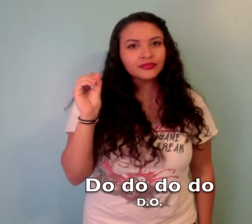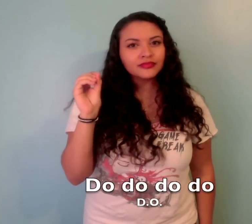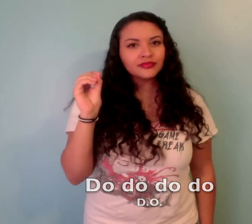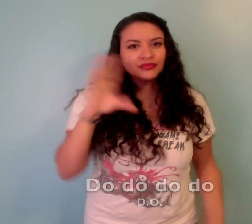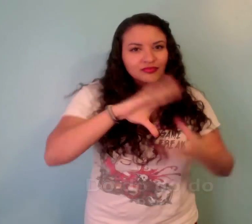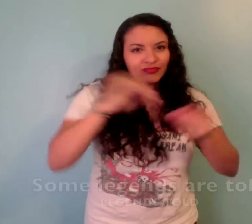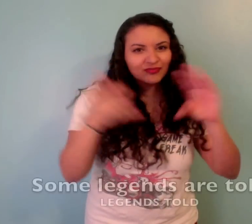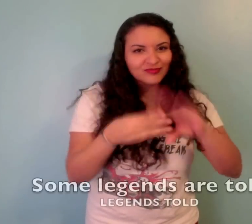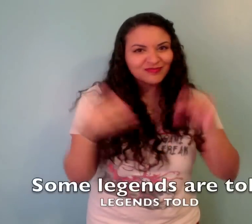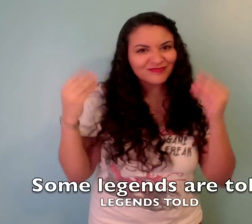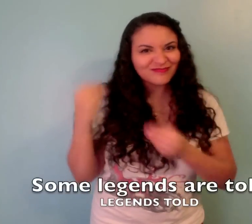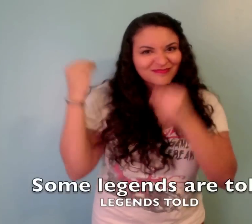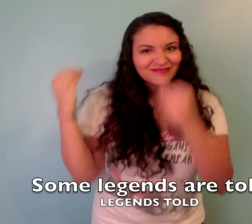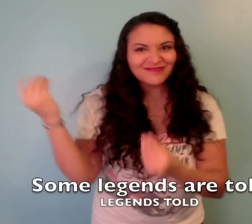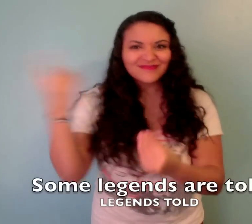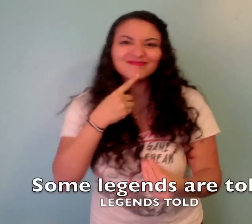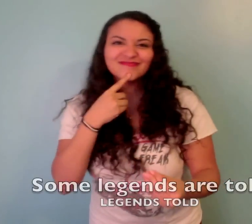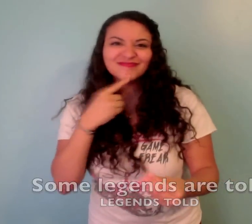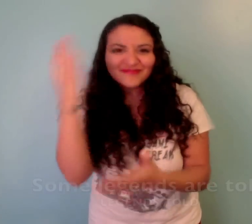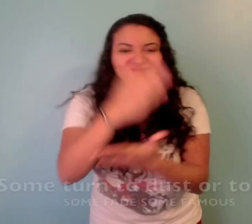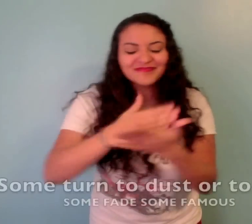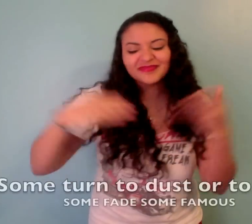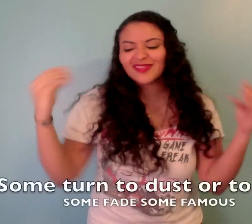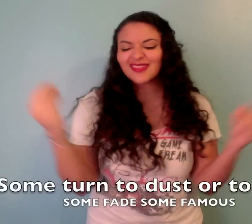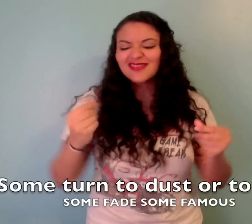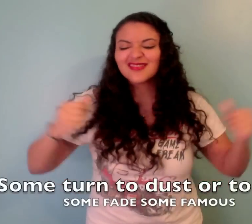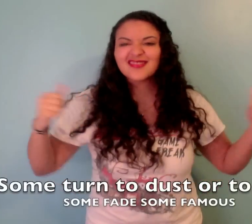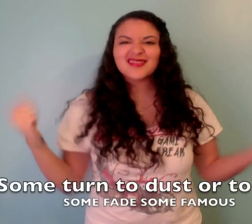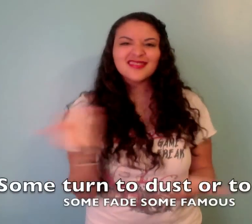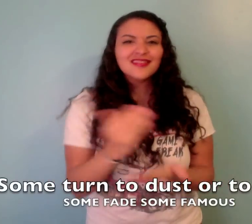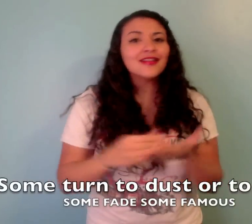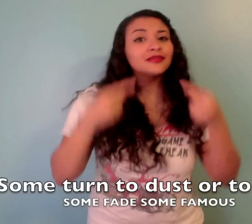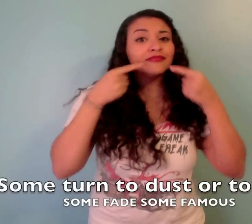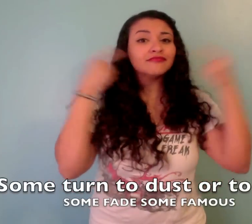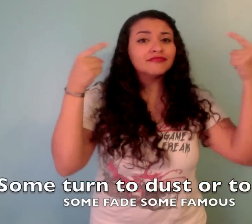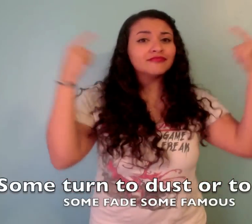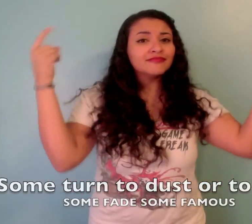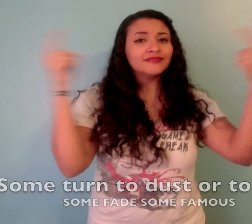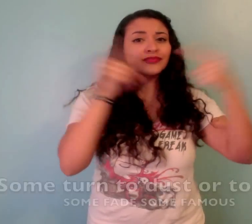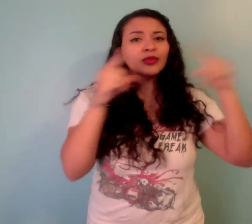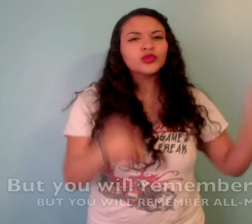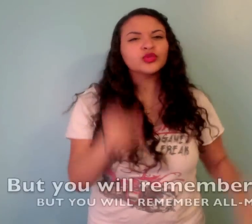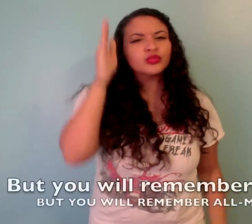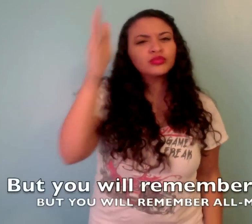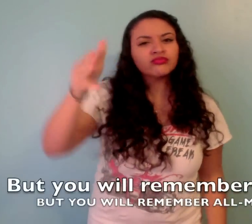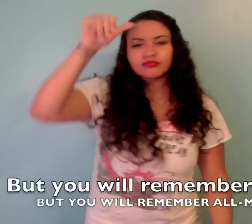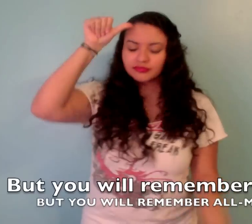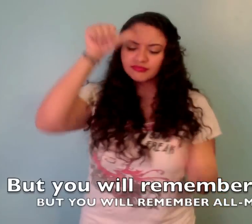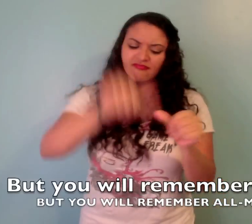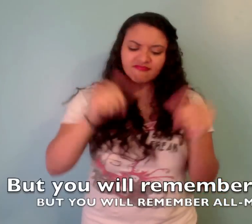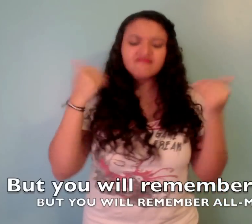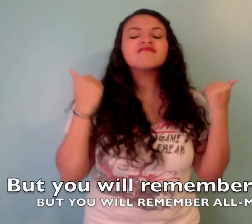Some legends are told, some turn to dust or to gold But you will remember